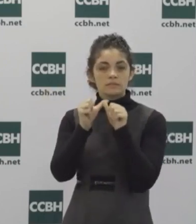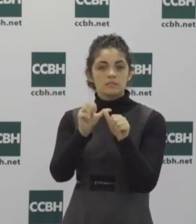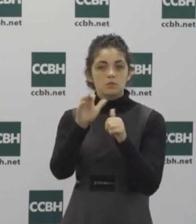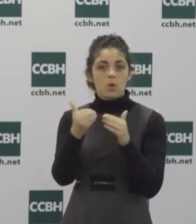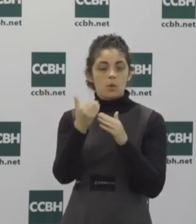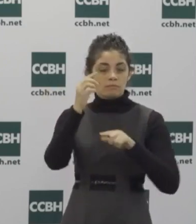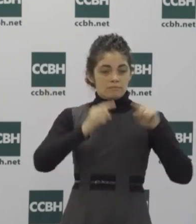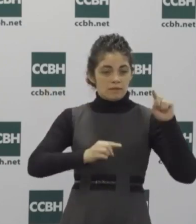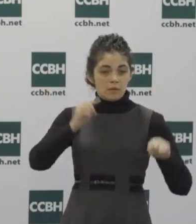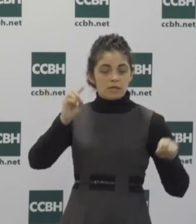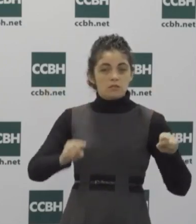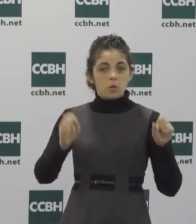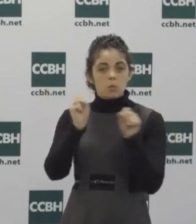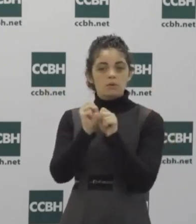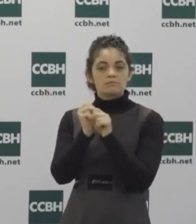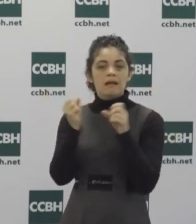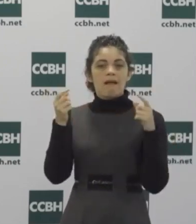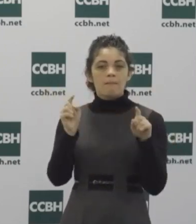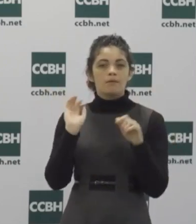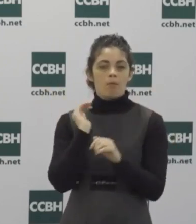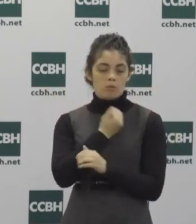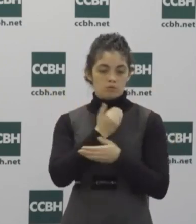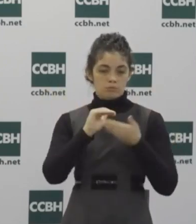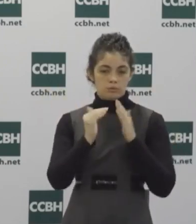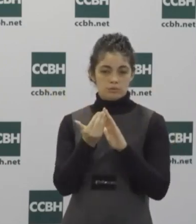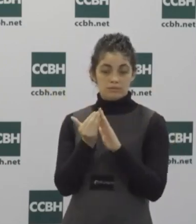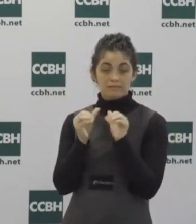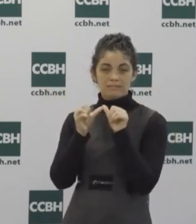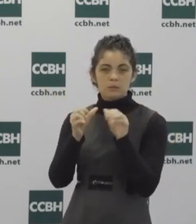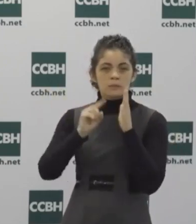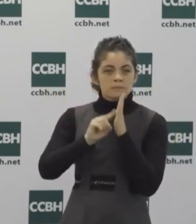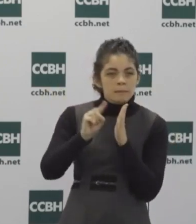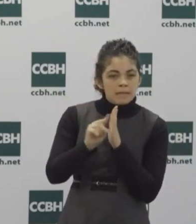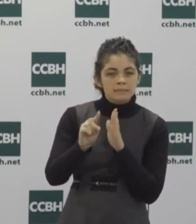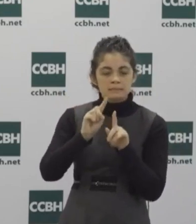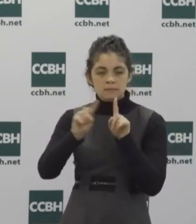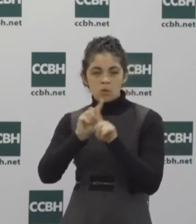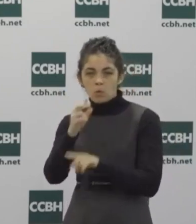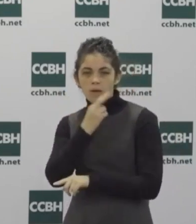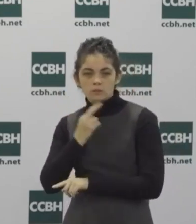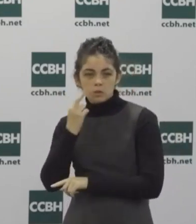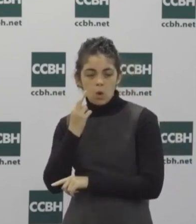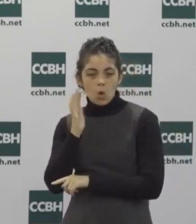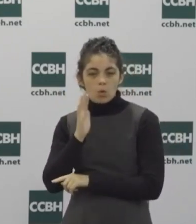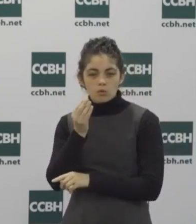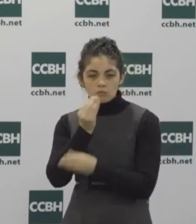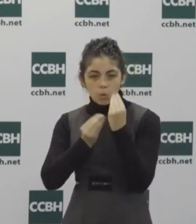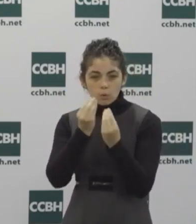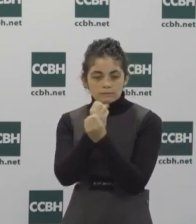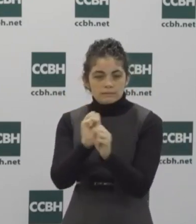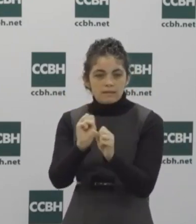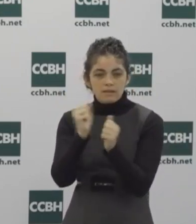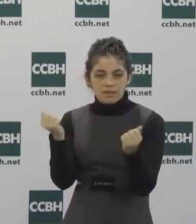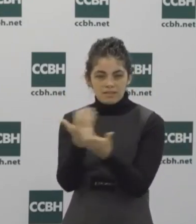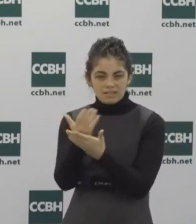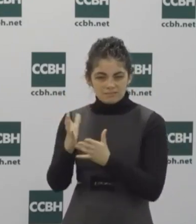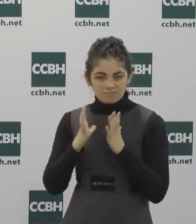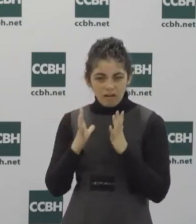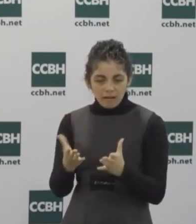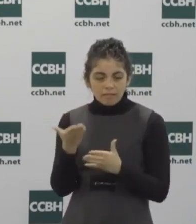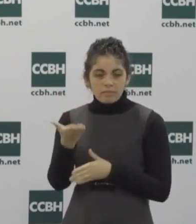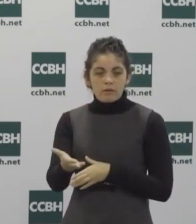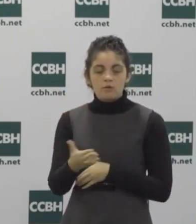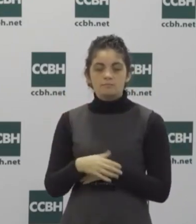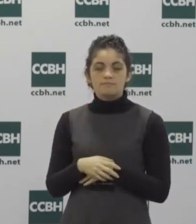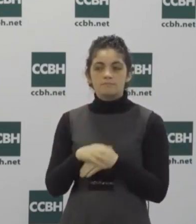of other parts of the work that we do in the community, inspecting restaurants to make sure that they're safe for